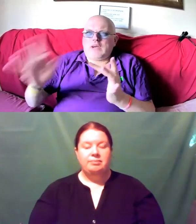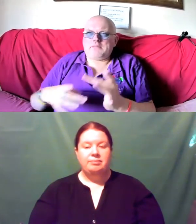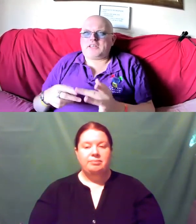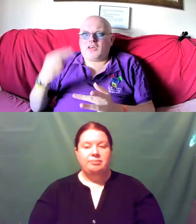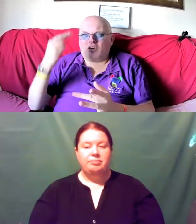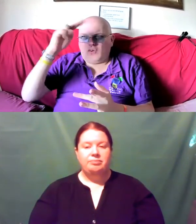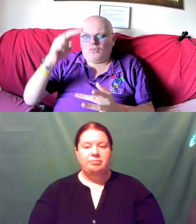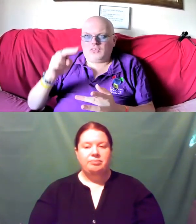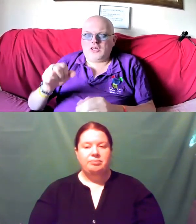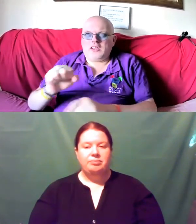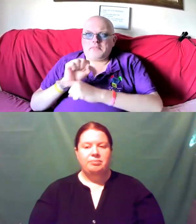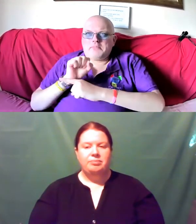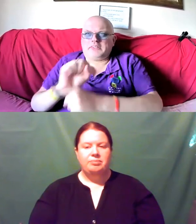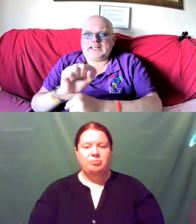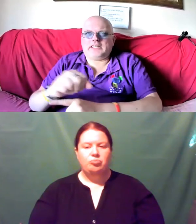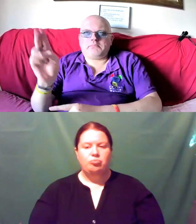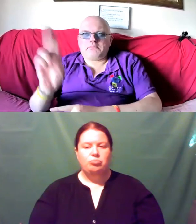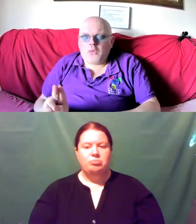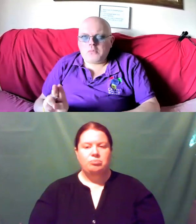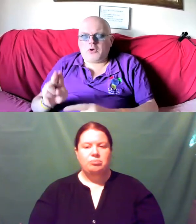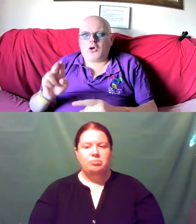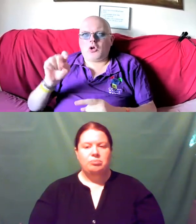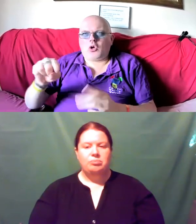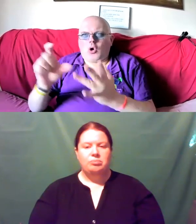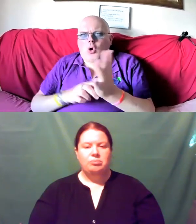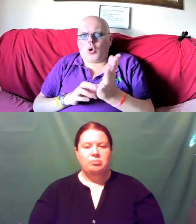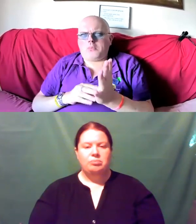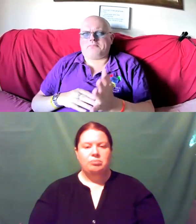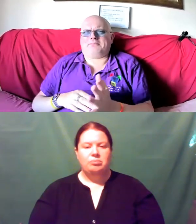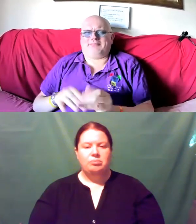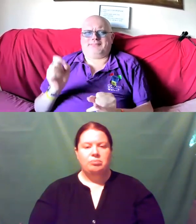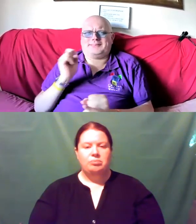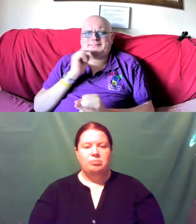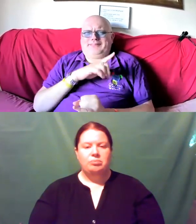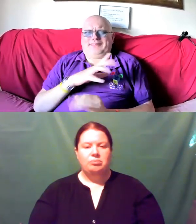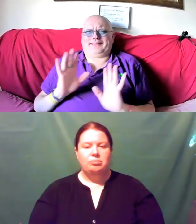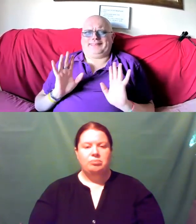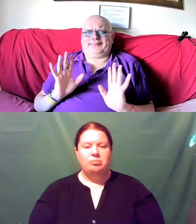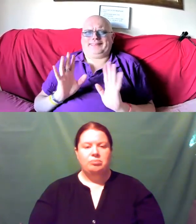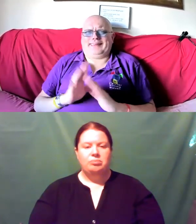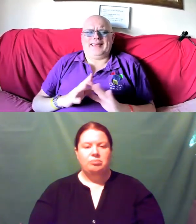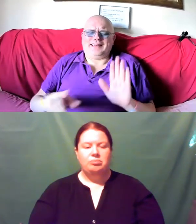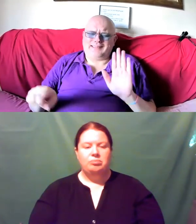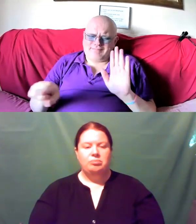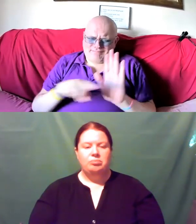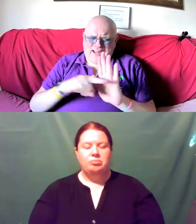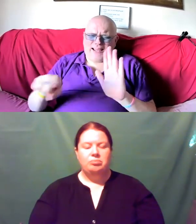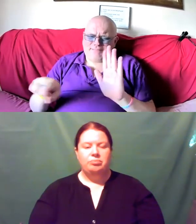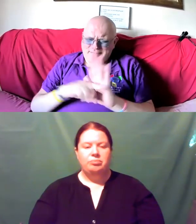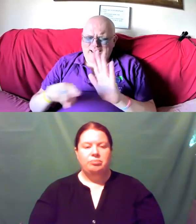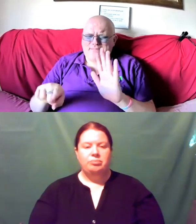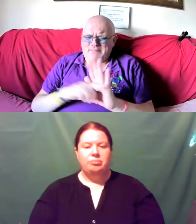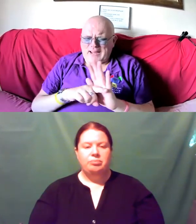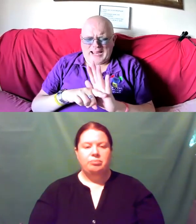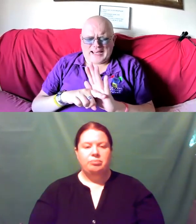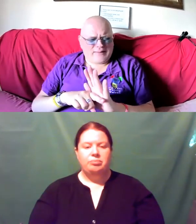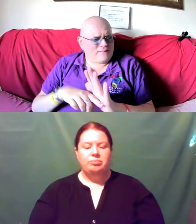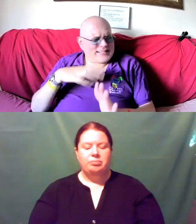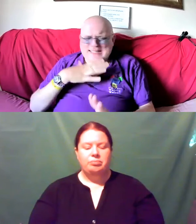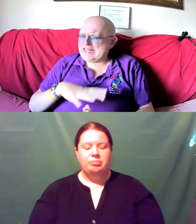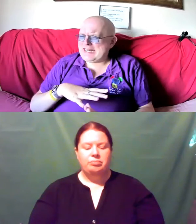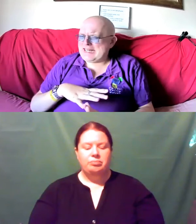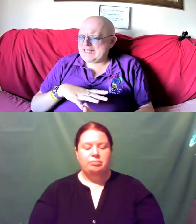which is just very bizarre. But there's a lot of negativity and hostility that we could have done without. That was quite